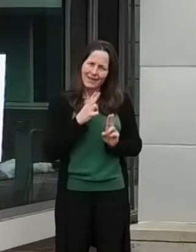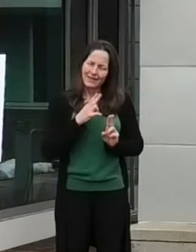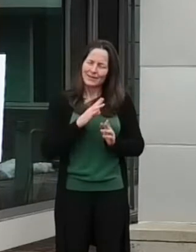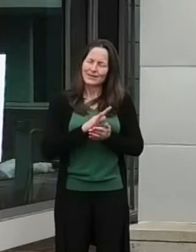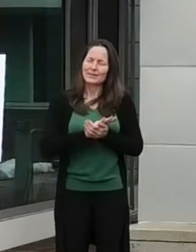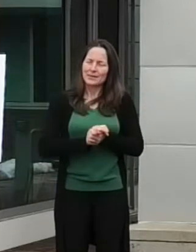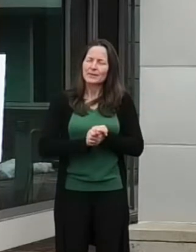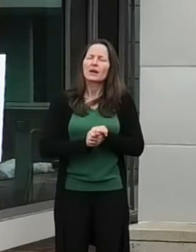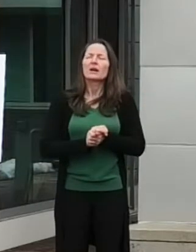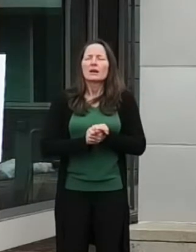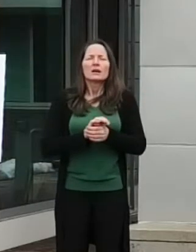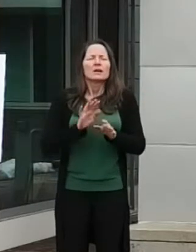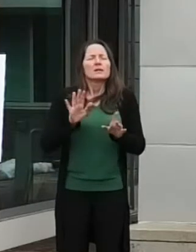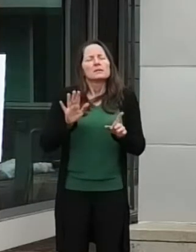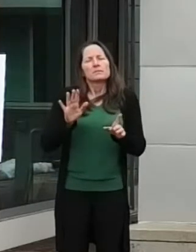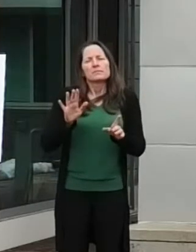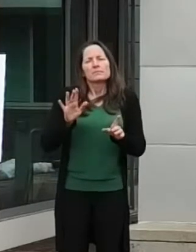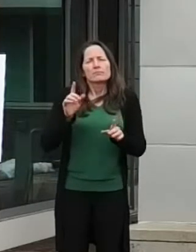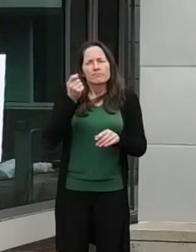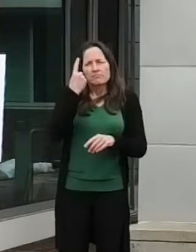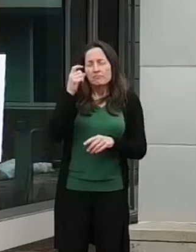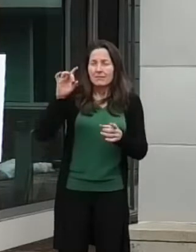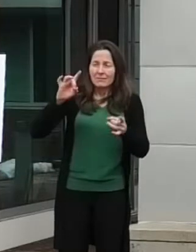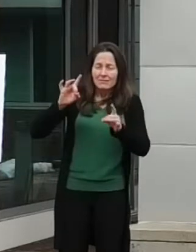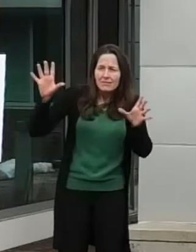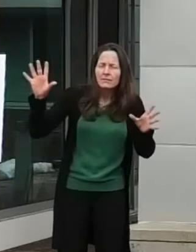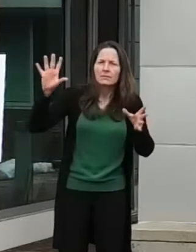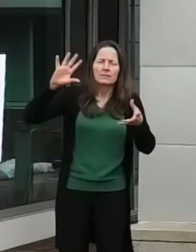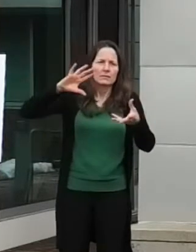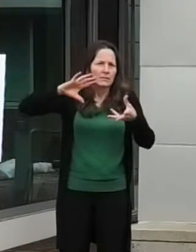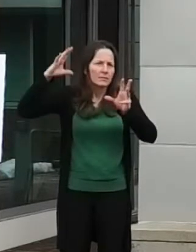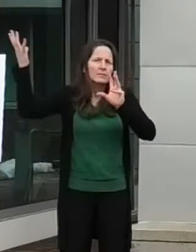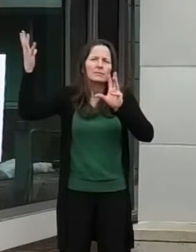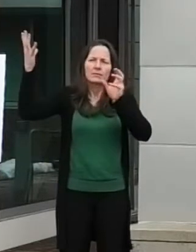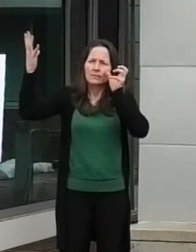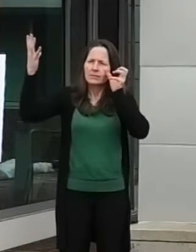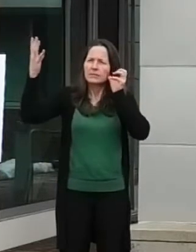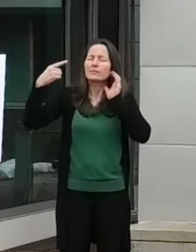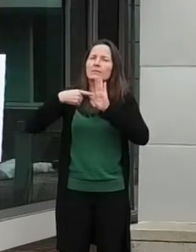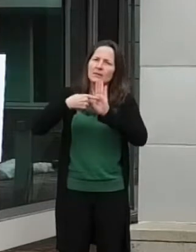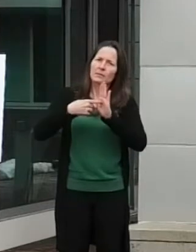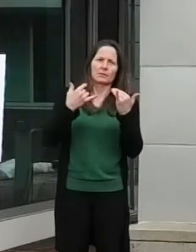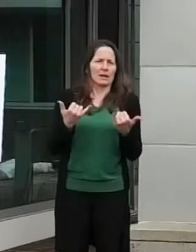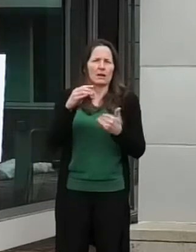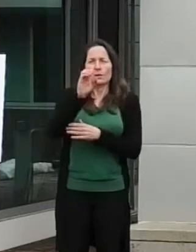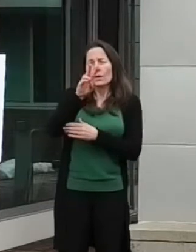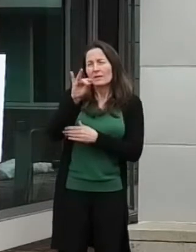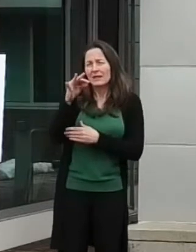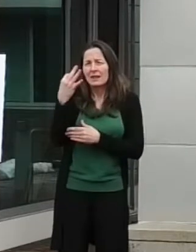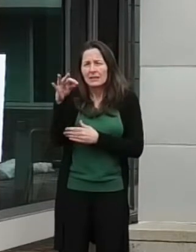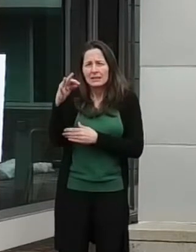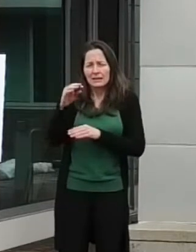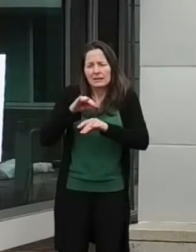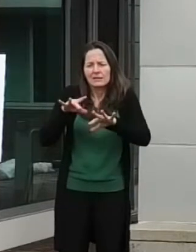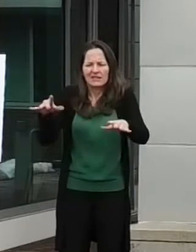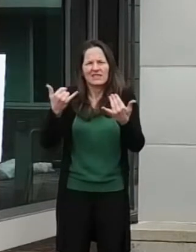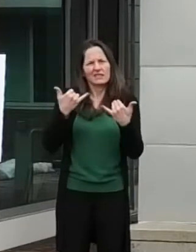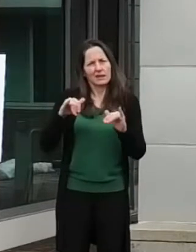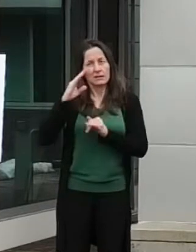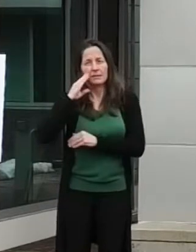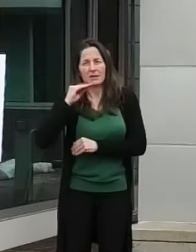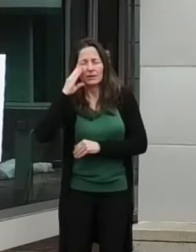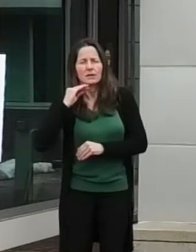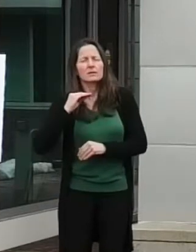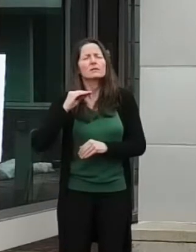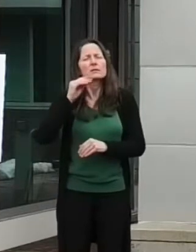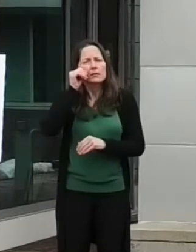Disasters and crises like the pandemic that we're still in, unfortunately, they help us